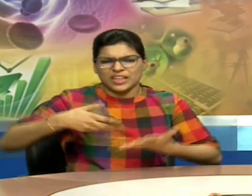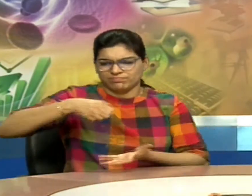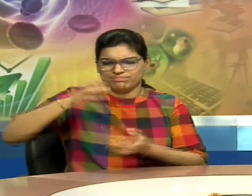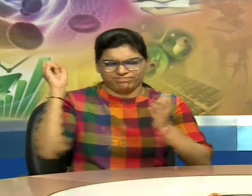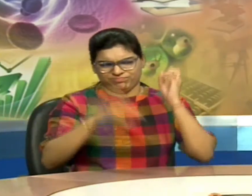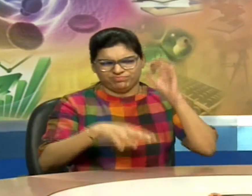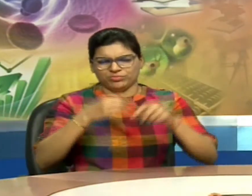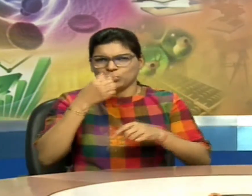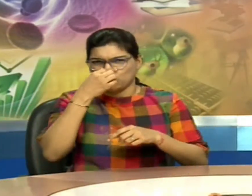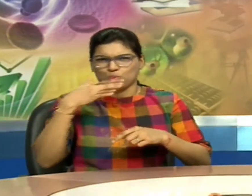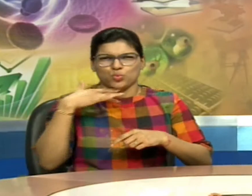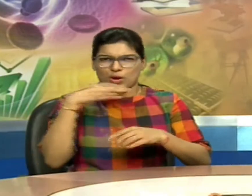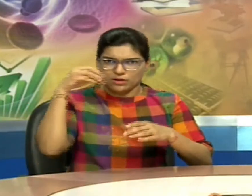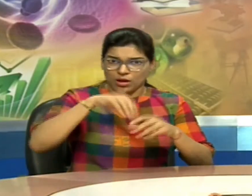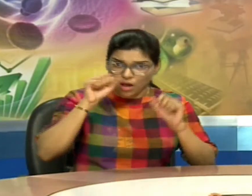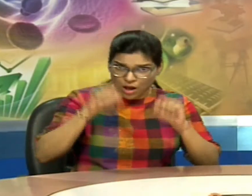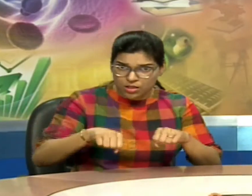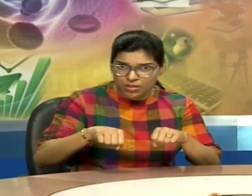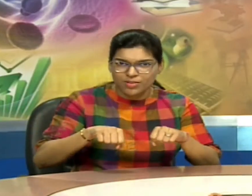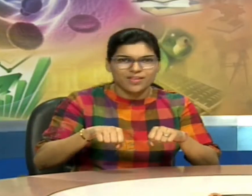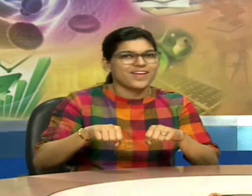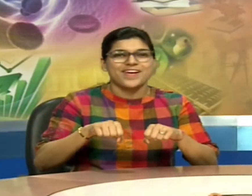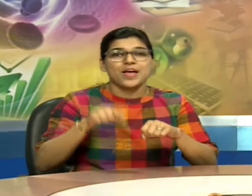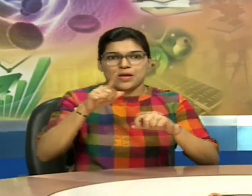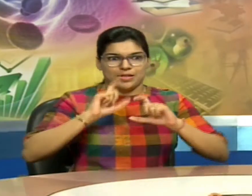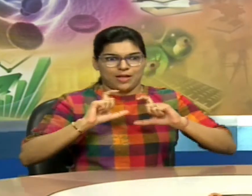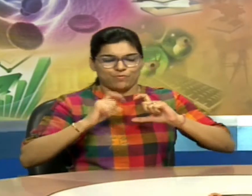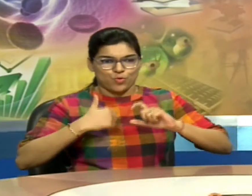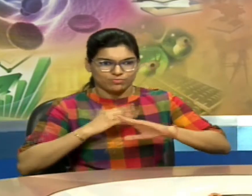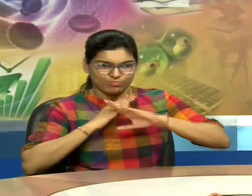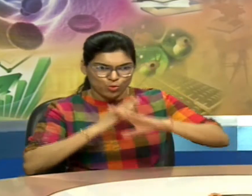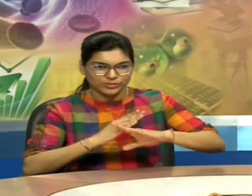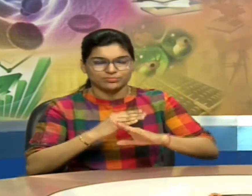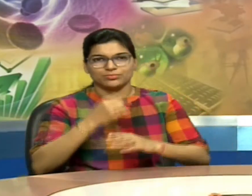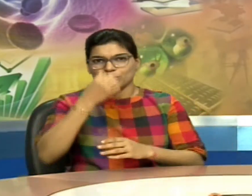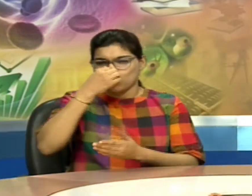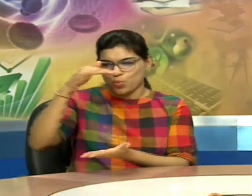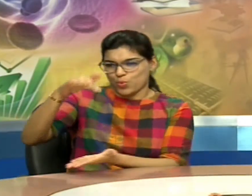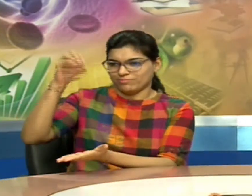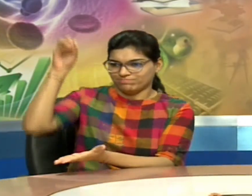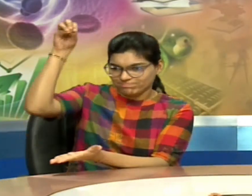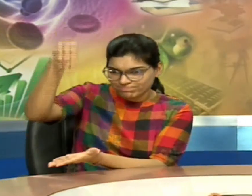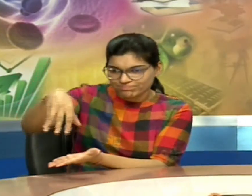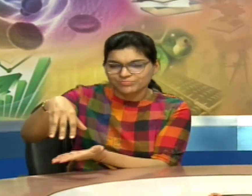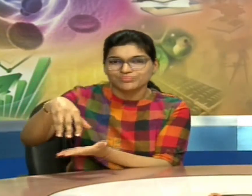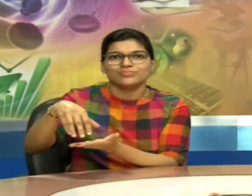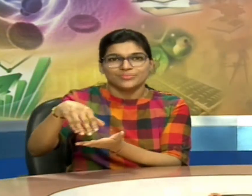protect our earth and should not pollute it.